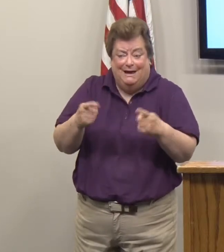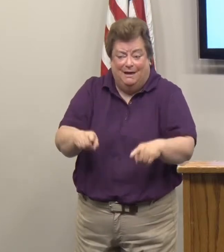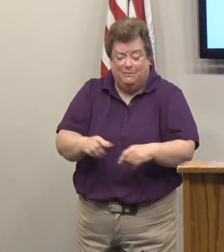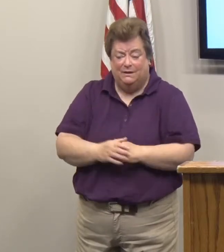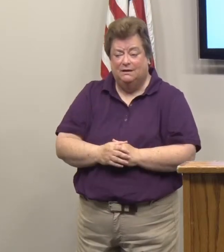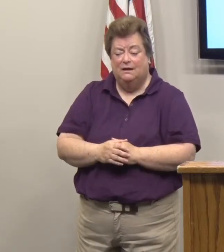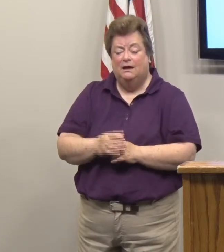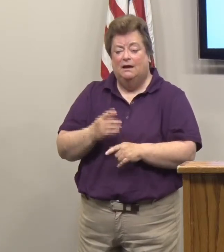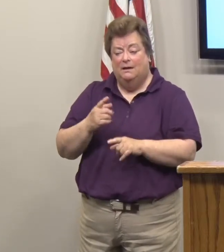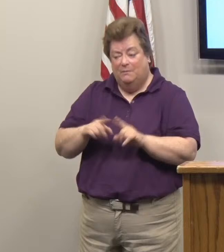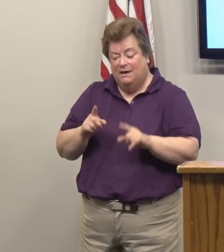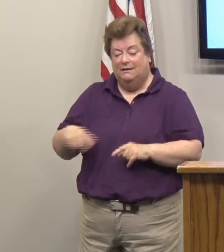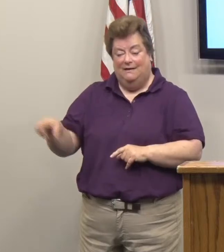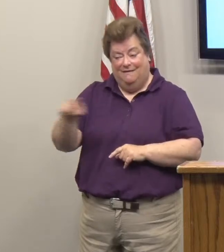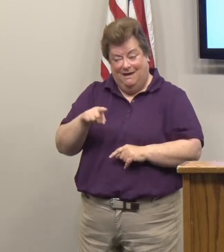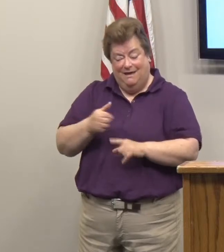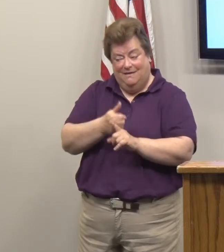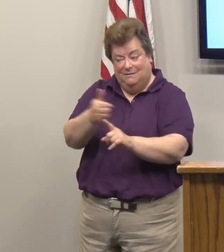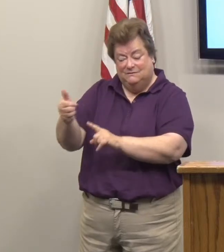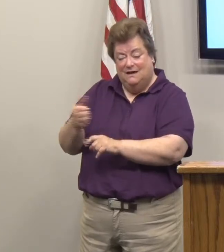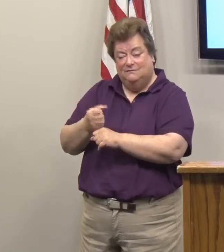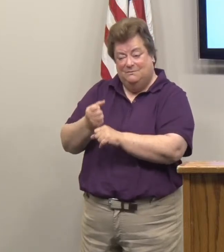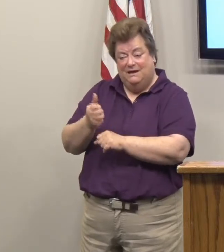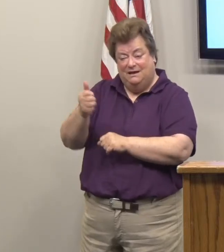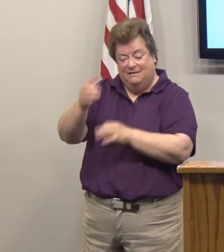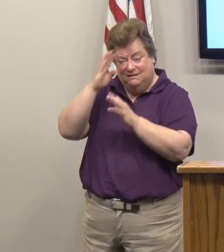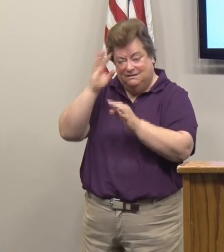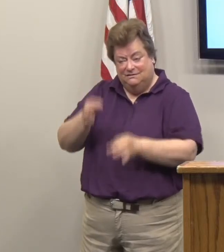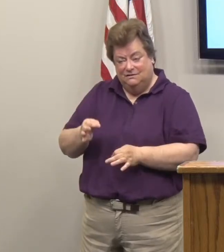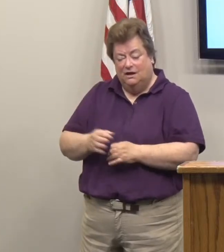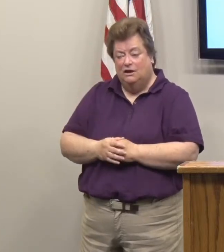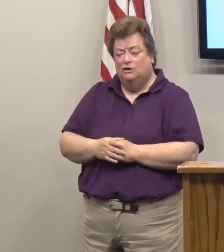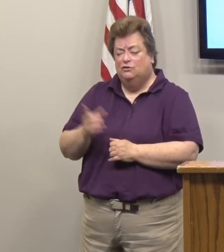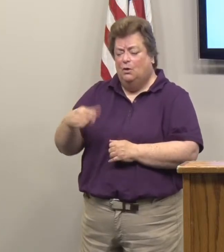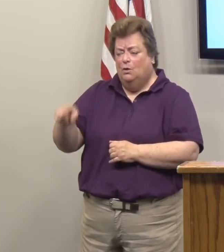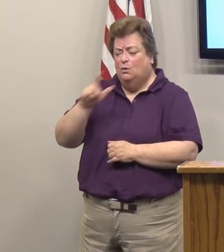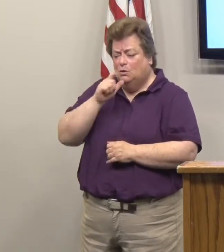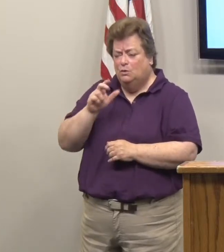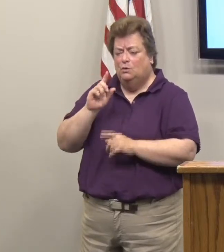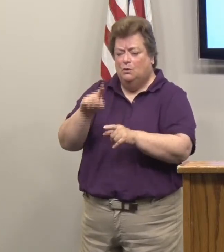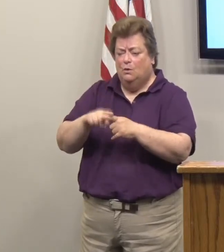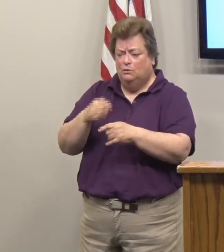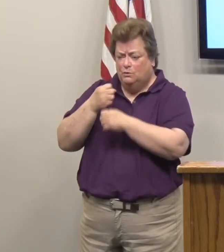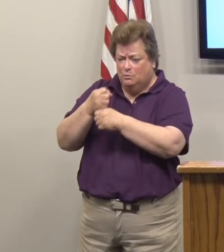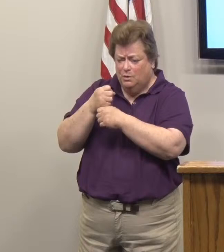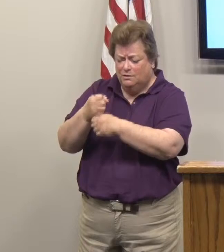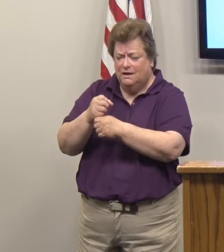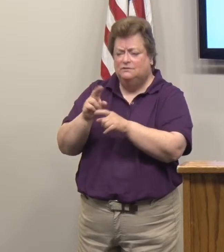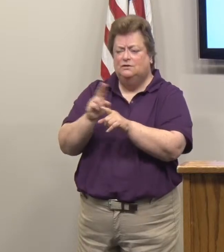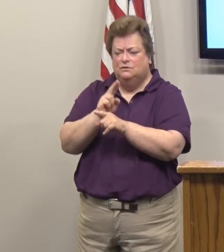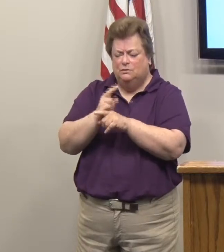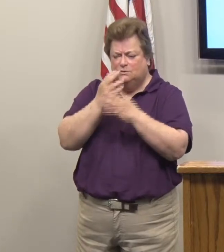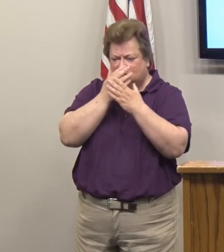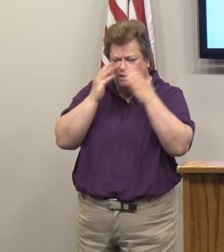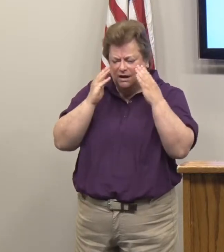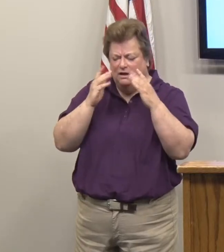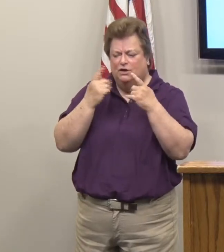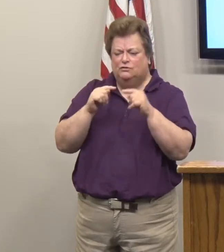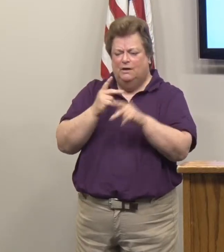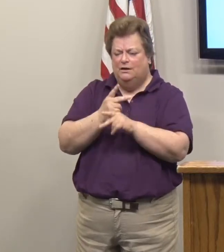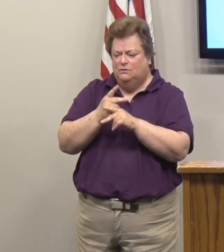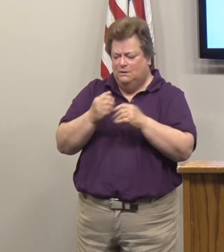to further threats from an invisible virus is absolutely, painful for all of us to consider. But